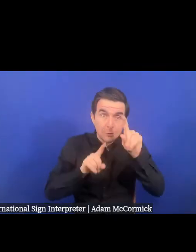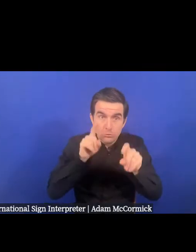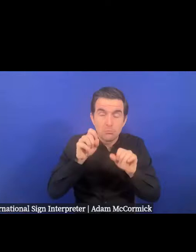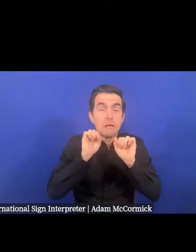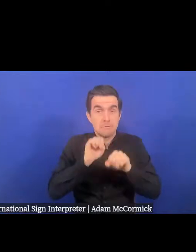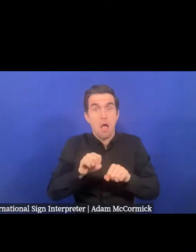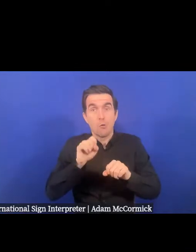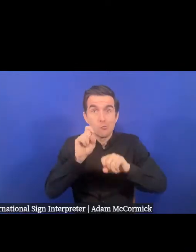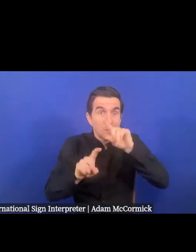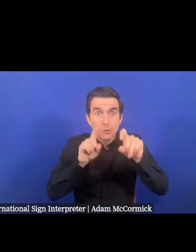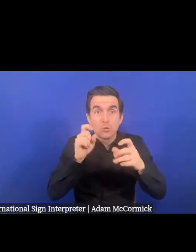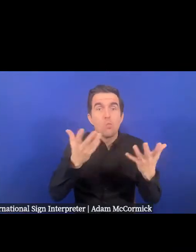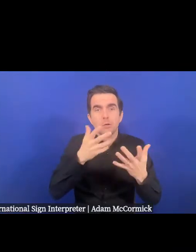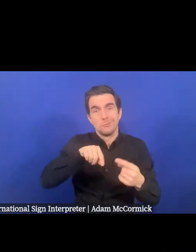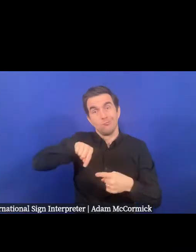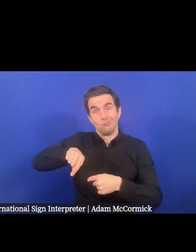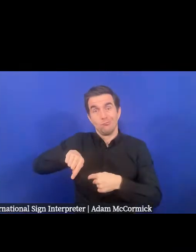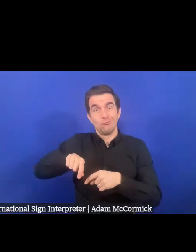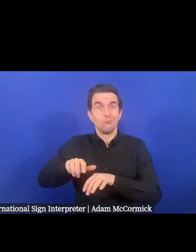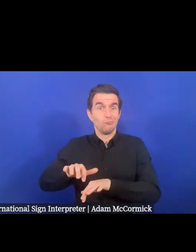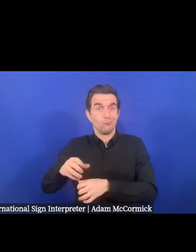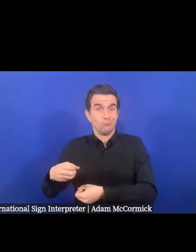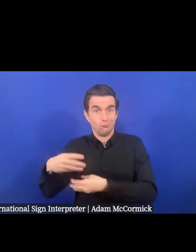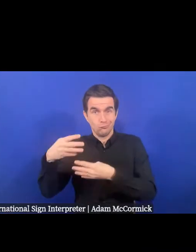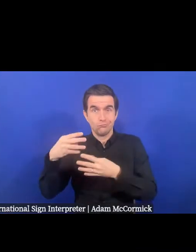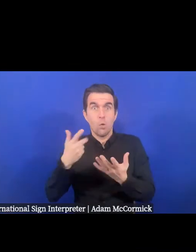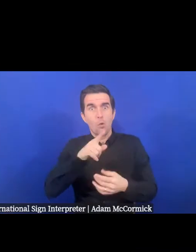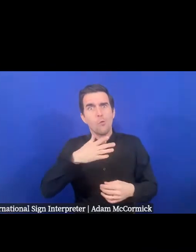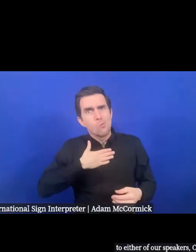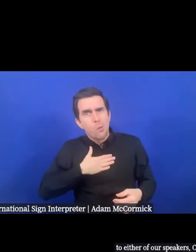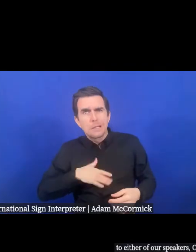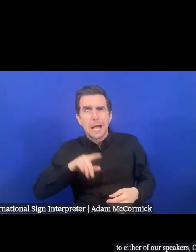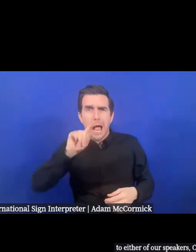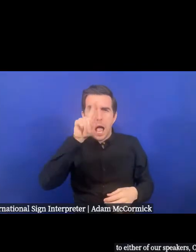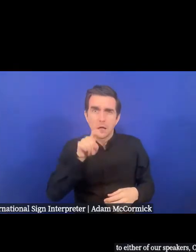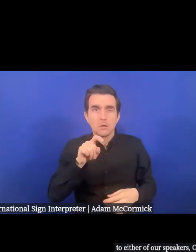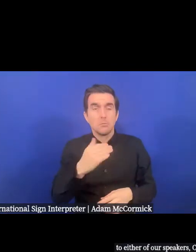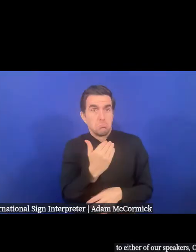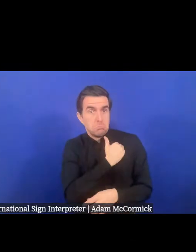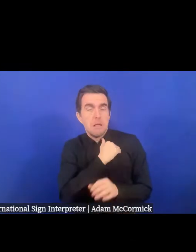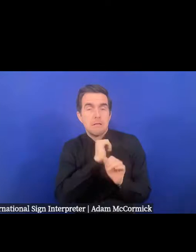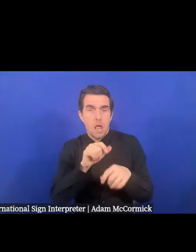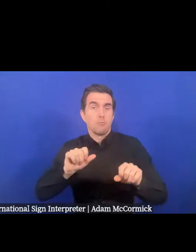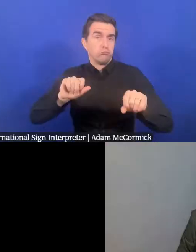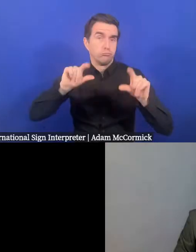from Brazil or May from Liberia, or if you have a question for me about the